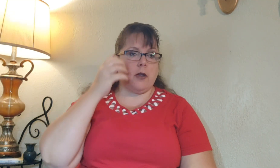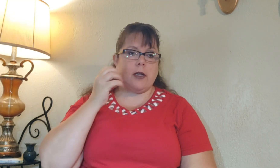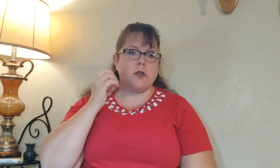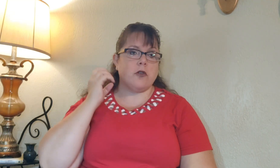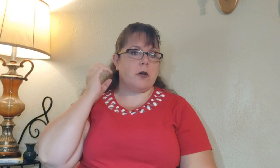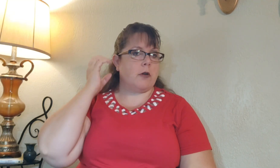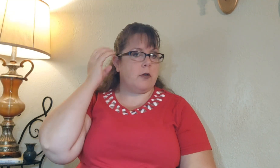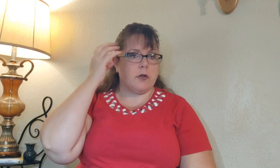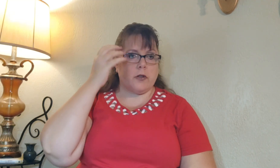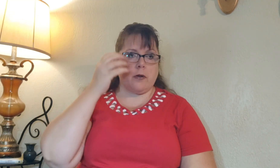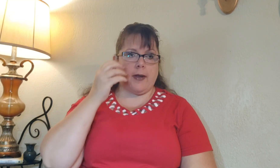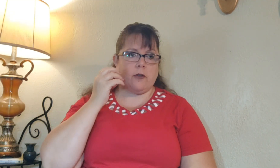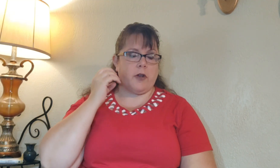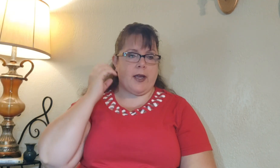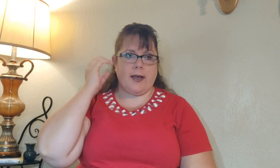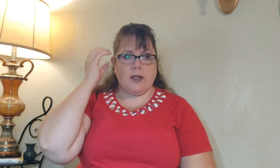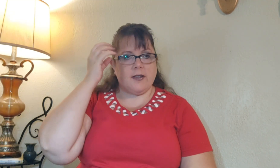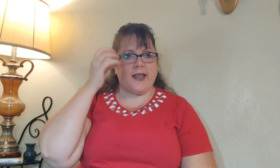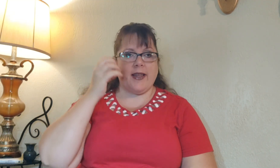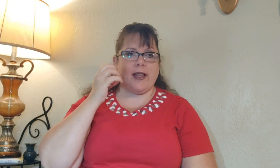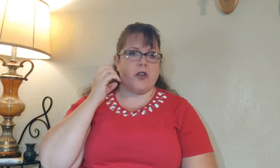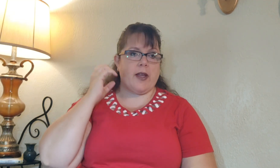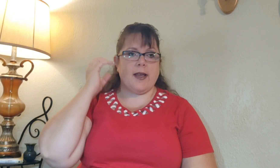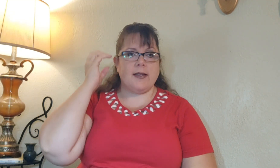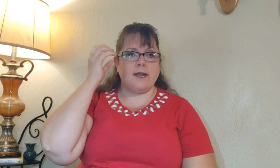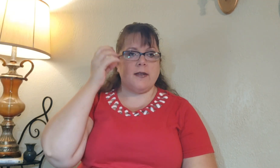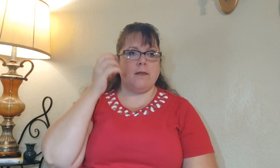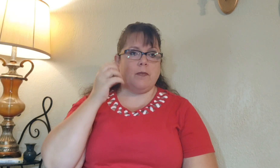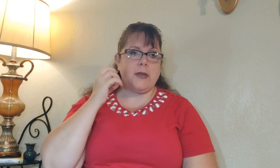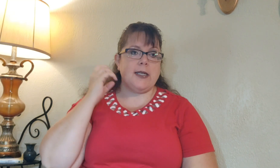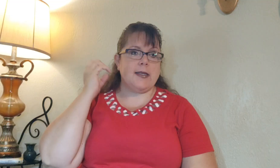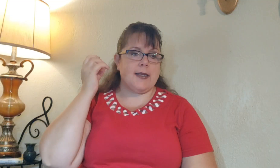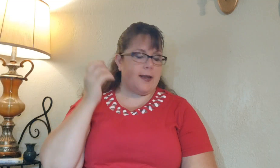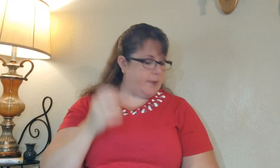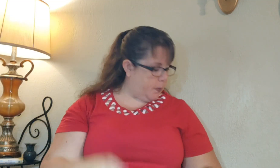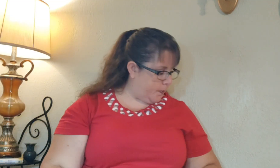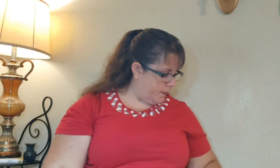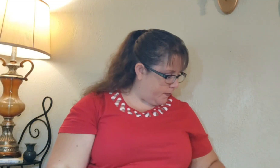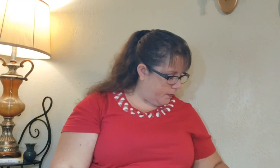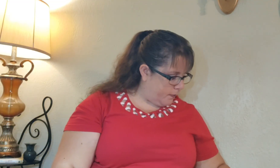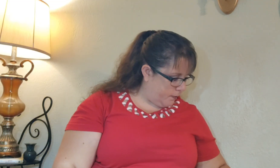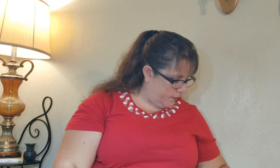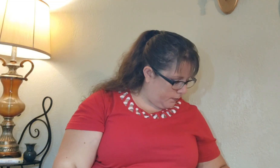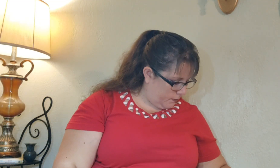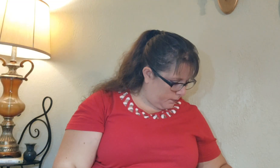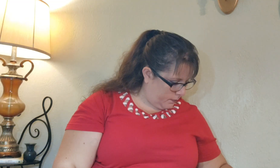in circles around your head. You're saying like your head's dizzy.